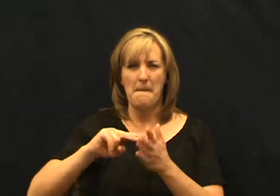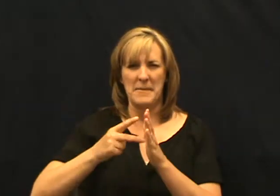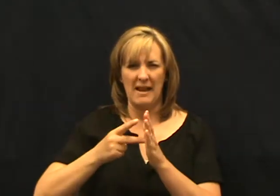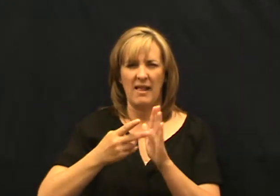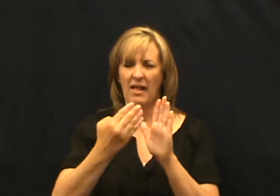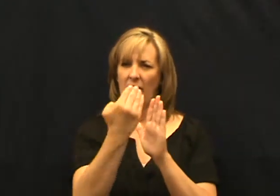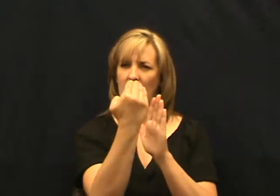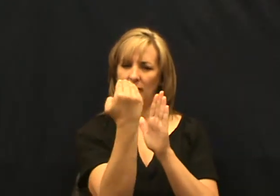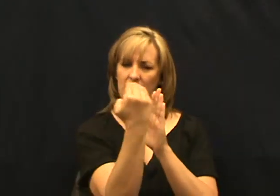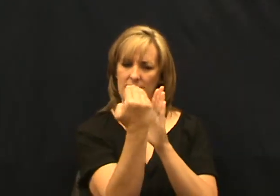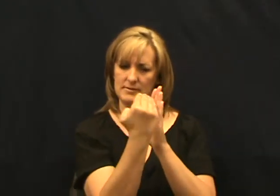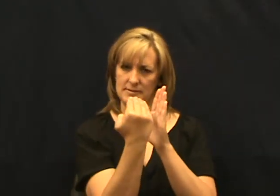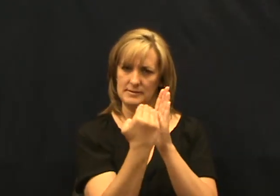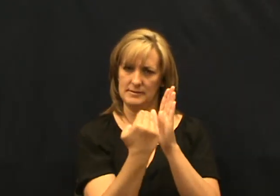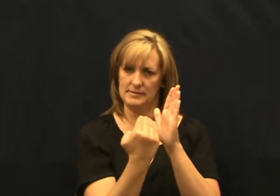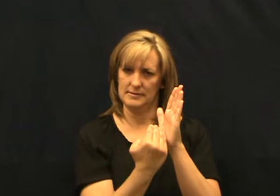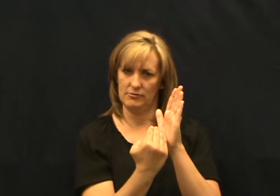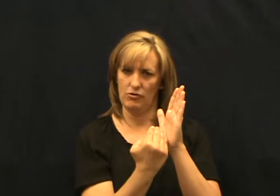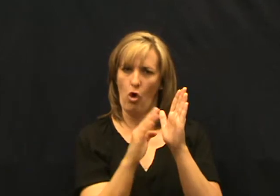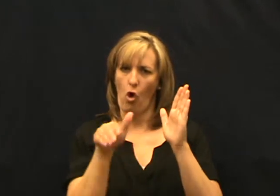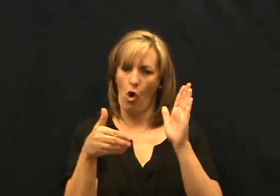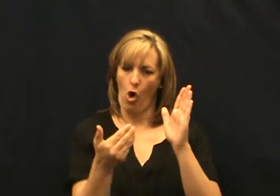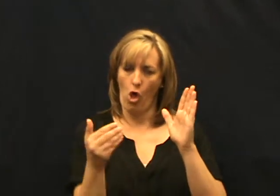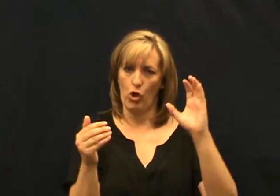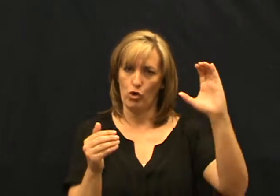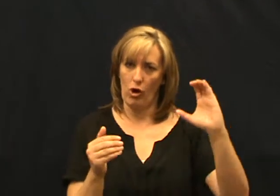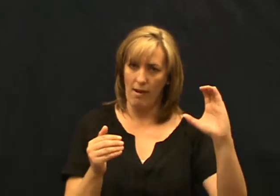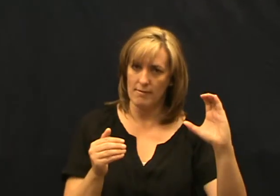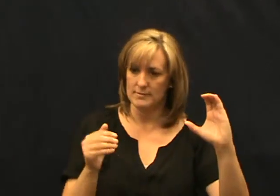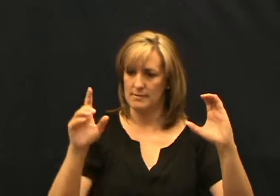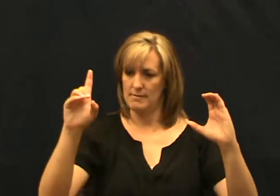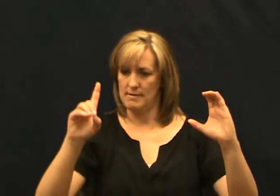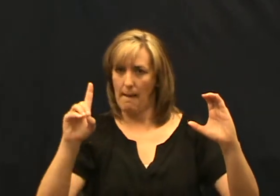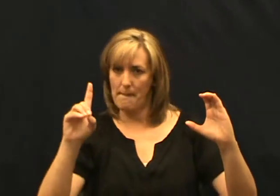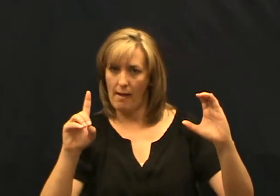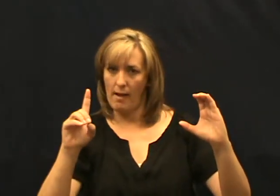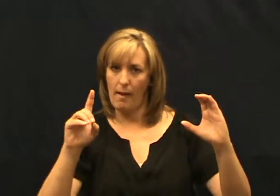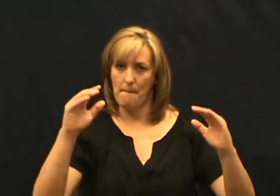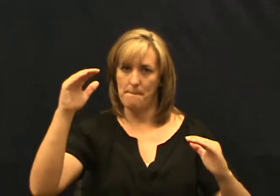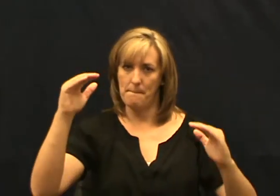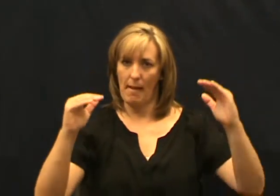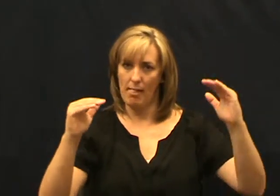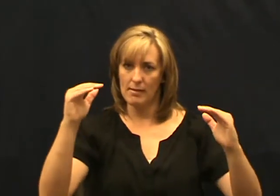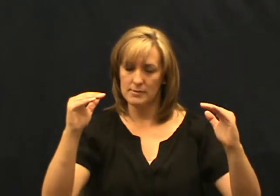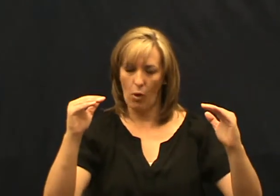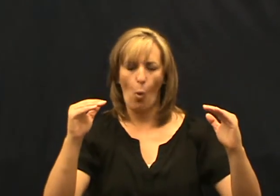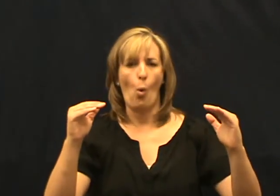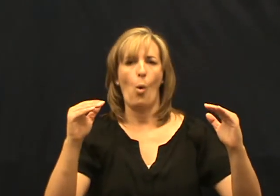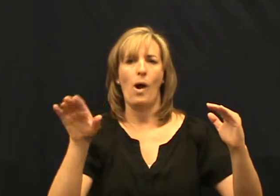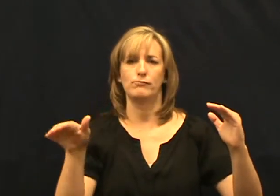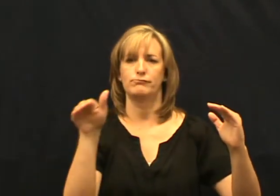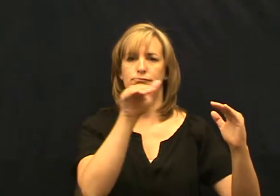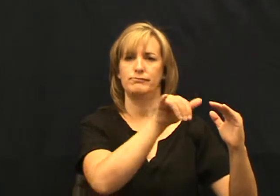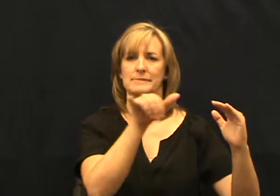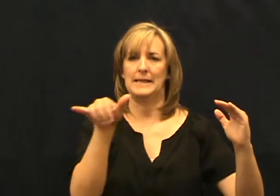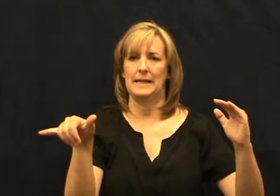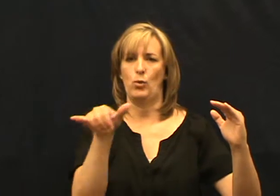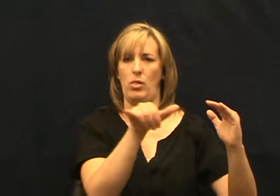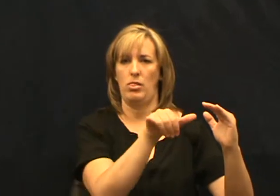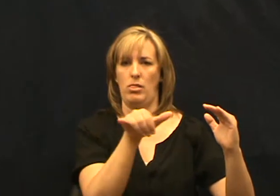credit balances, and then we add them all up and we make sure that our debits equal our credits. That tells us whether or not we made a